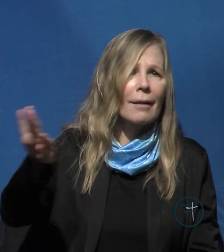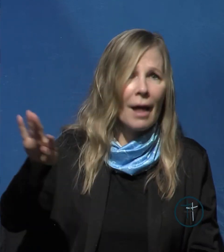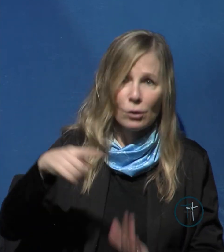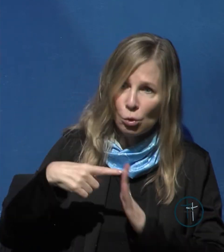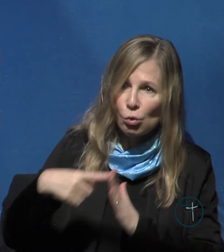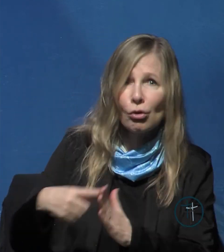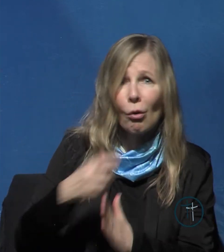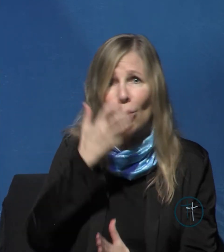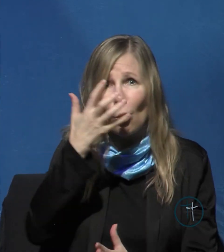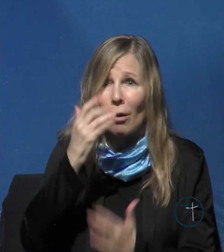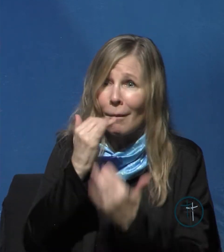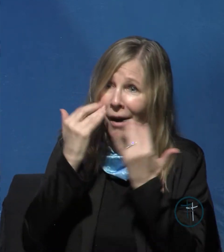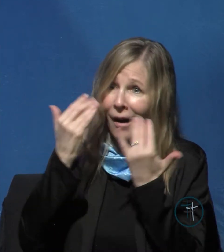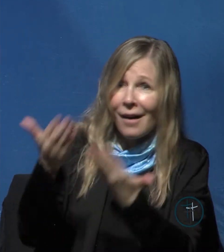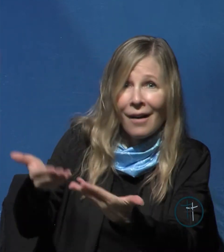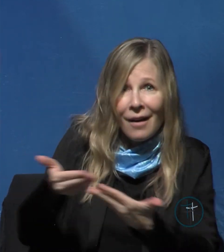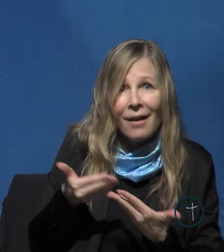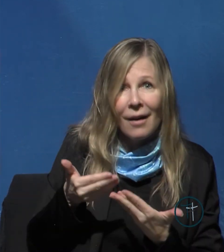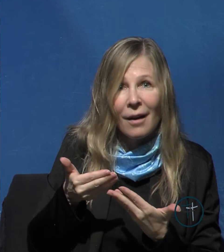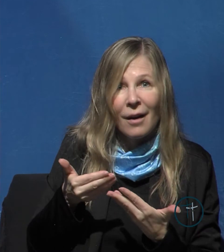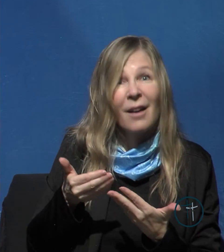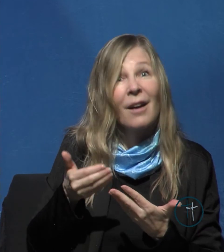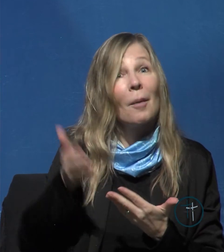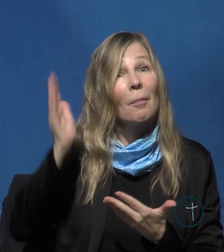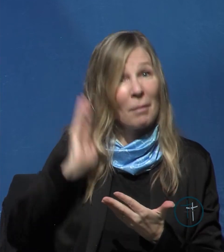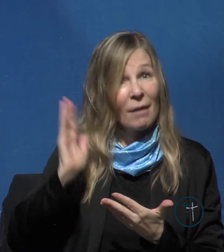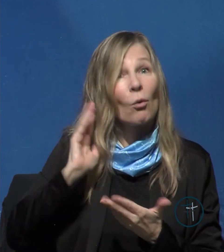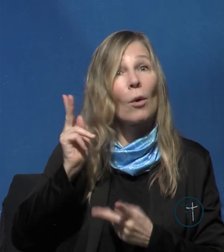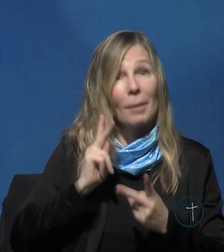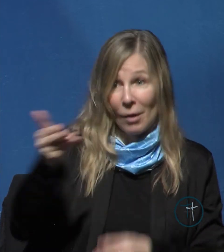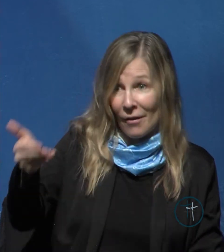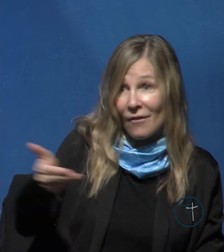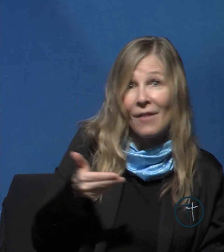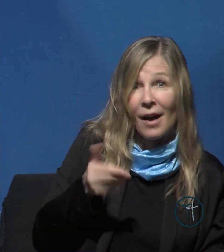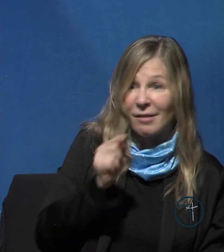strangers, for by this some have entertained angels without knowing it.